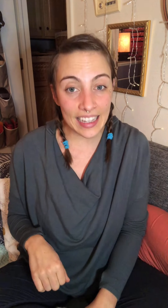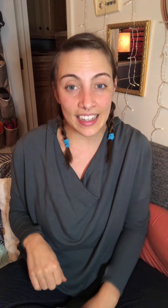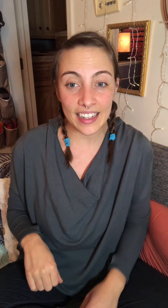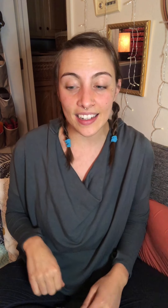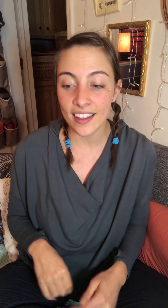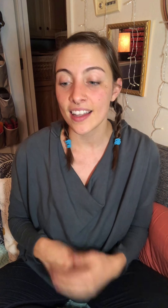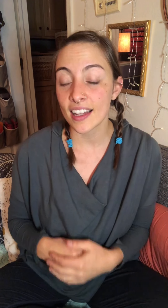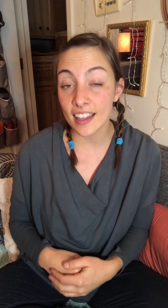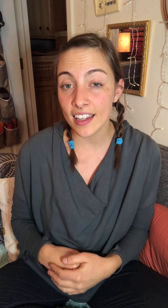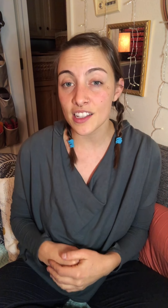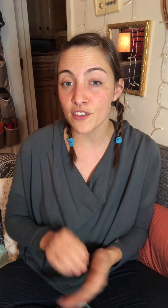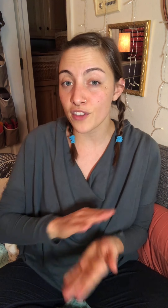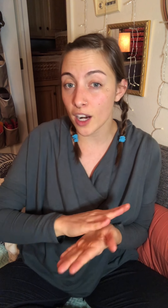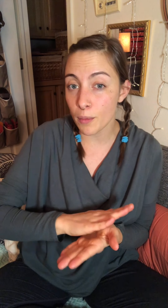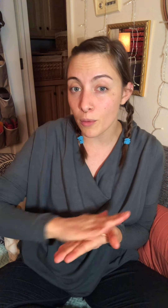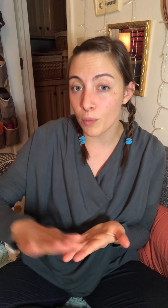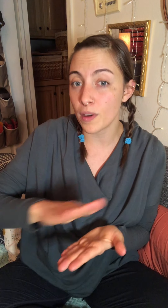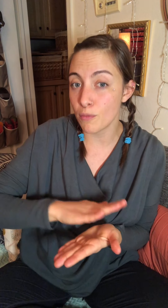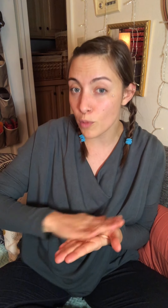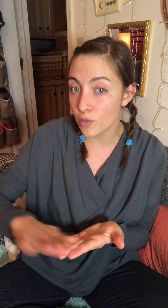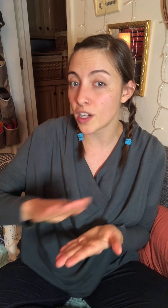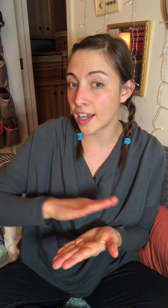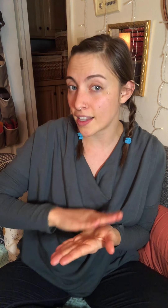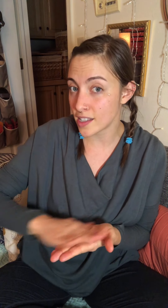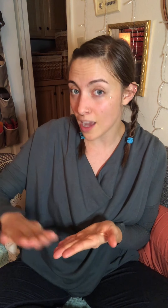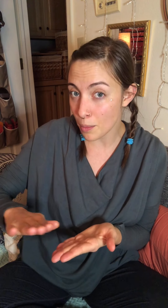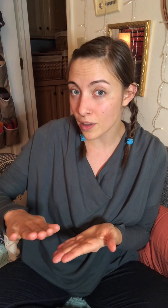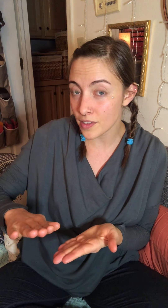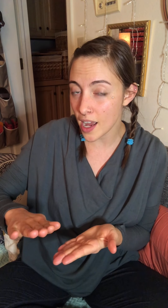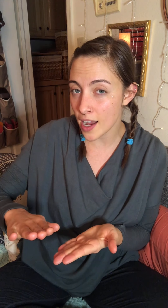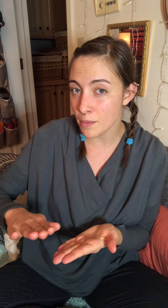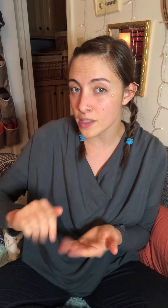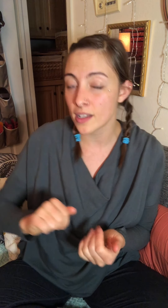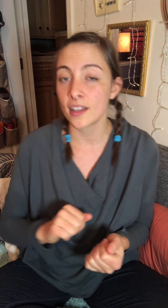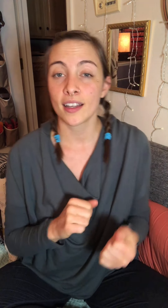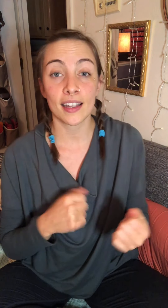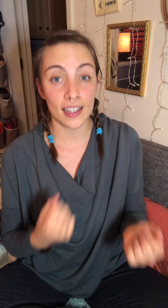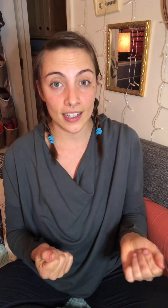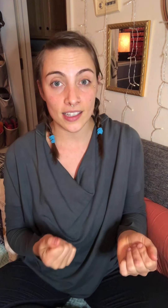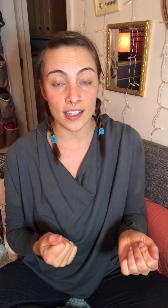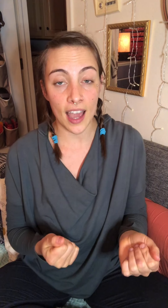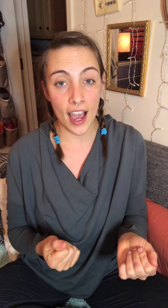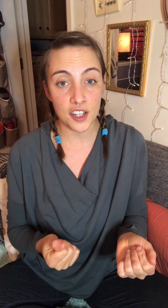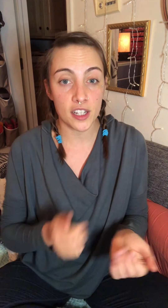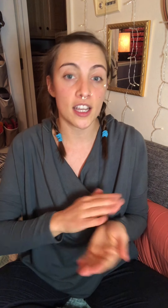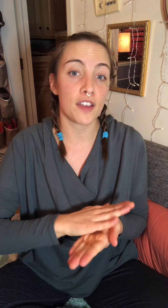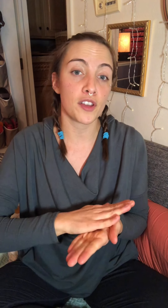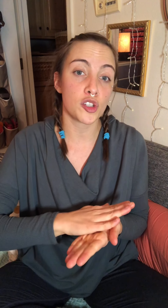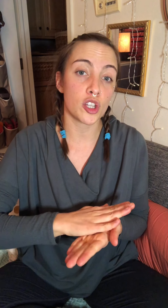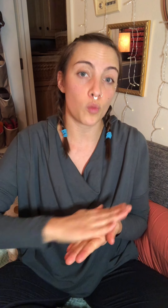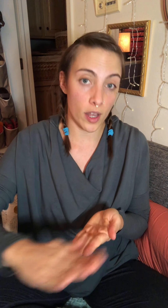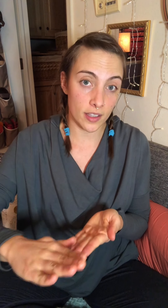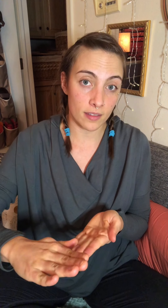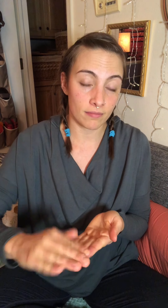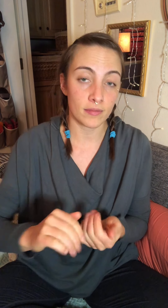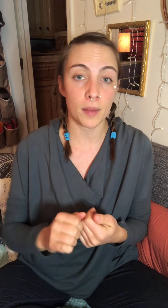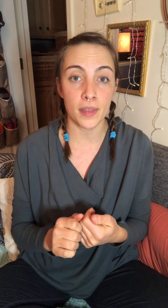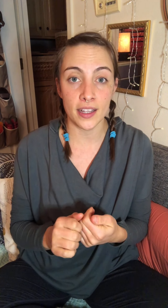Clean. Clean is a verb. We've moved our hands a couple of times. Clean as an adjective is just once. Something is